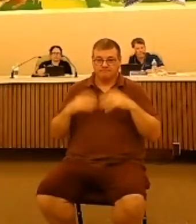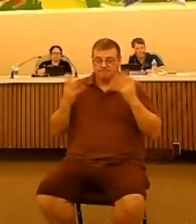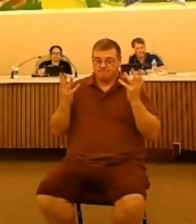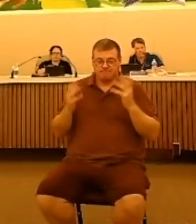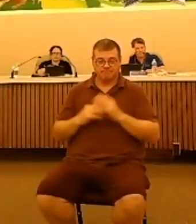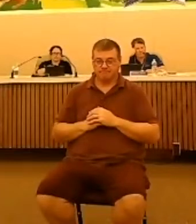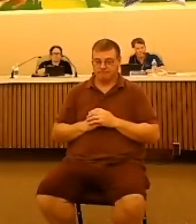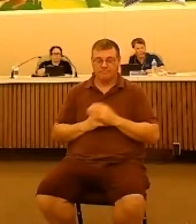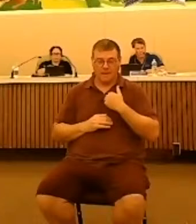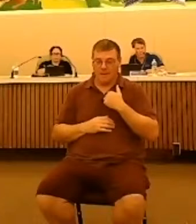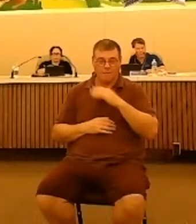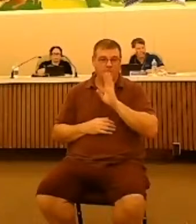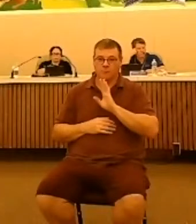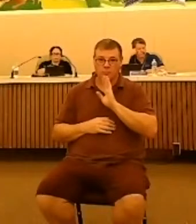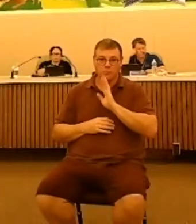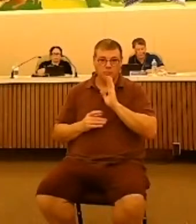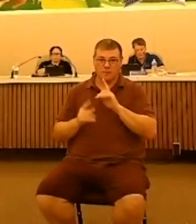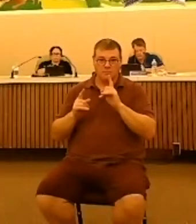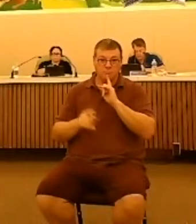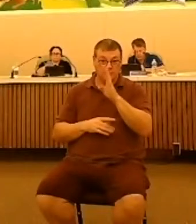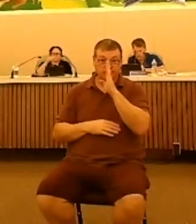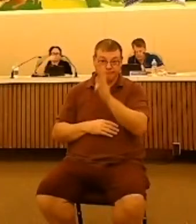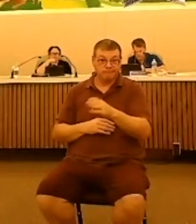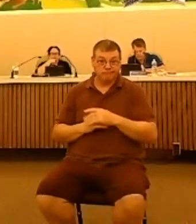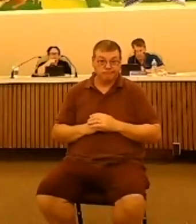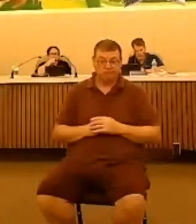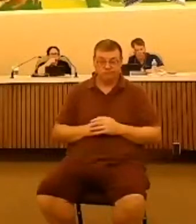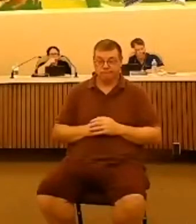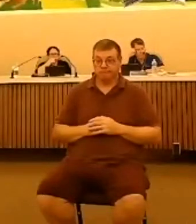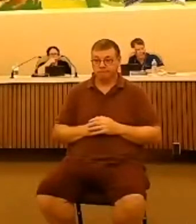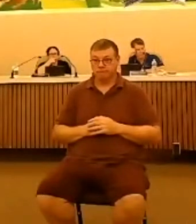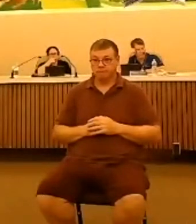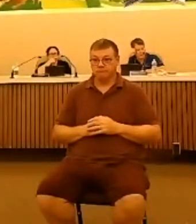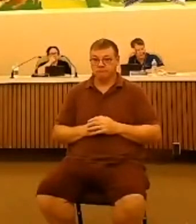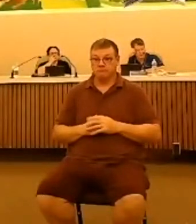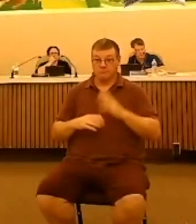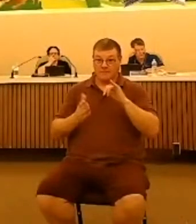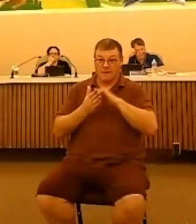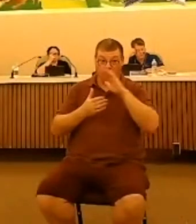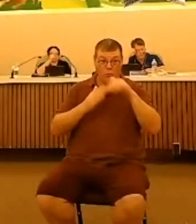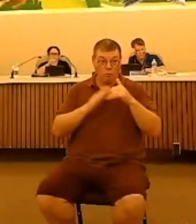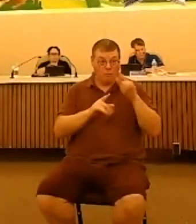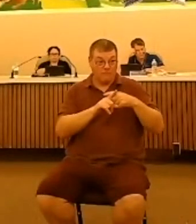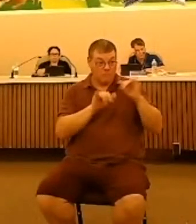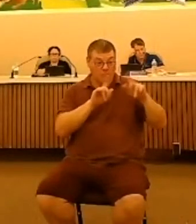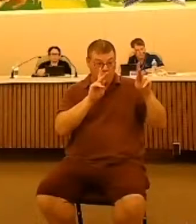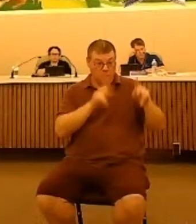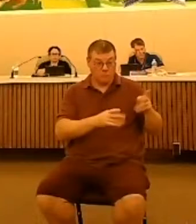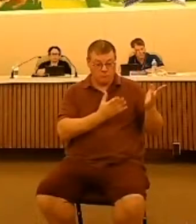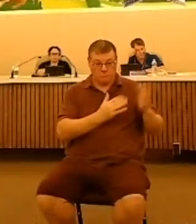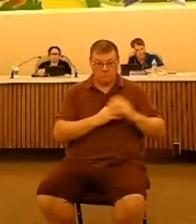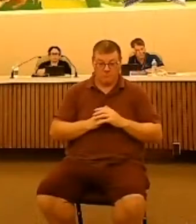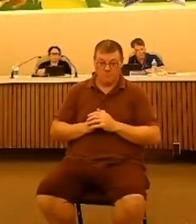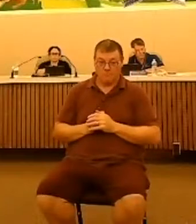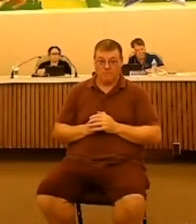I get frustrated with them, to be perfectly blunt. Okay, was that all from that individual